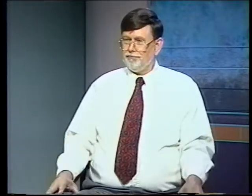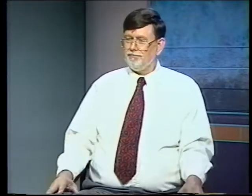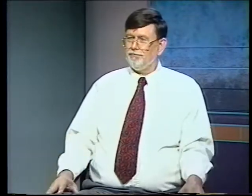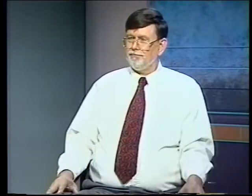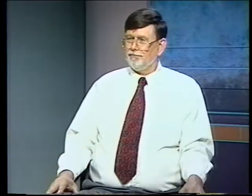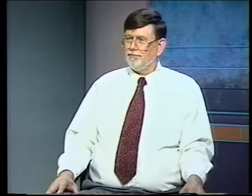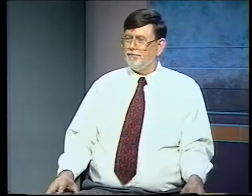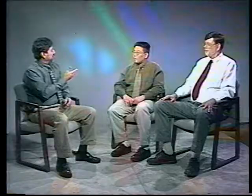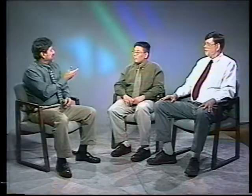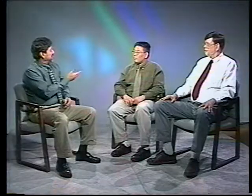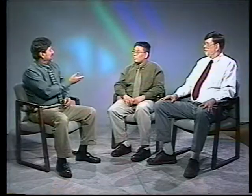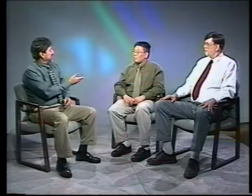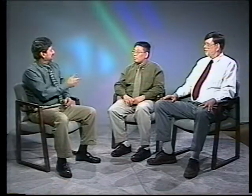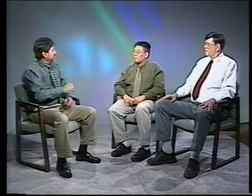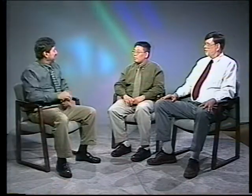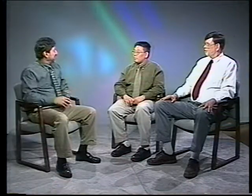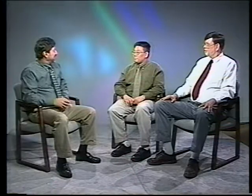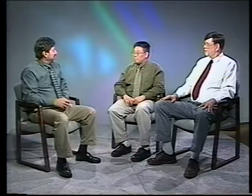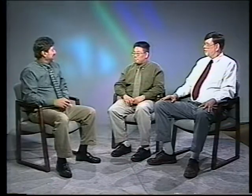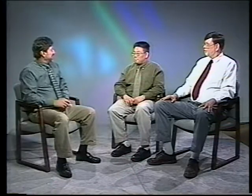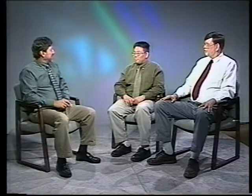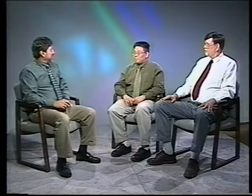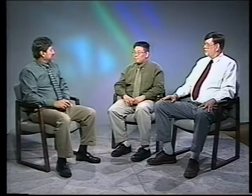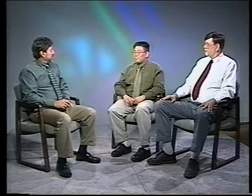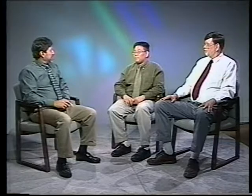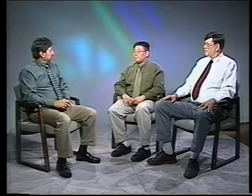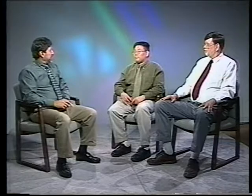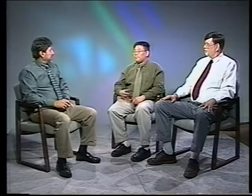And that's where I am here today.